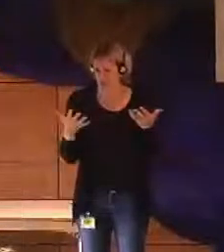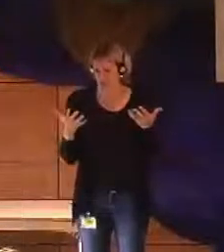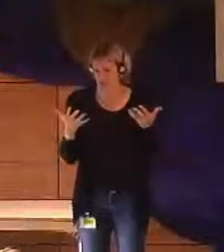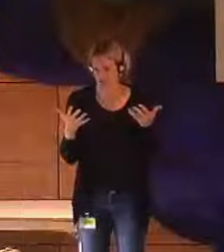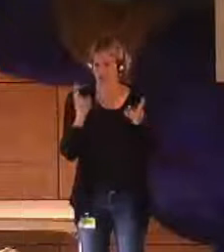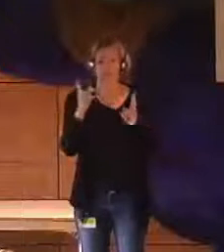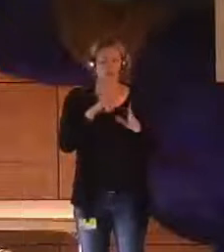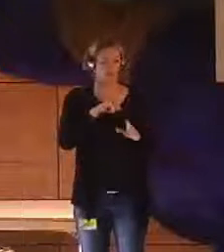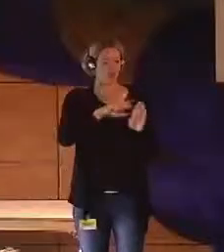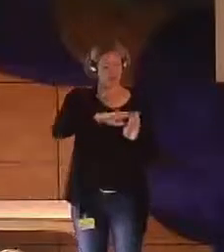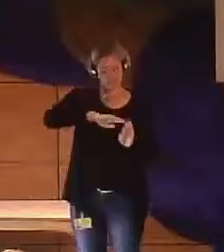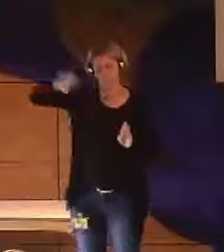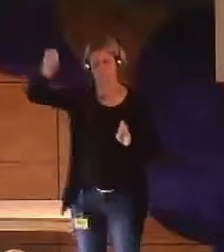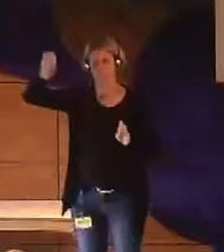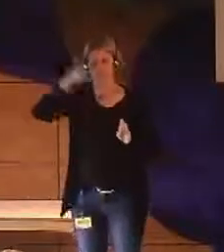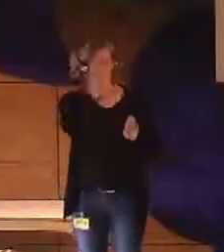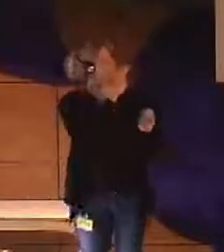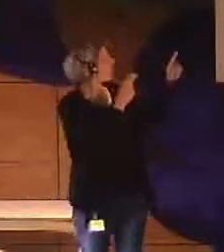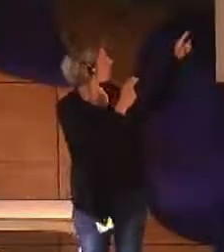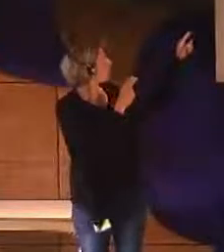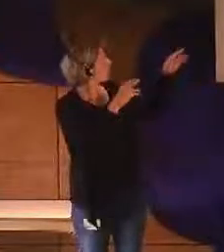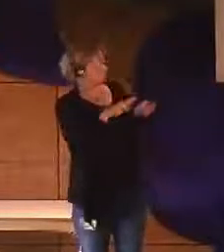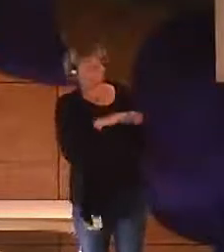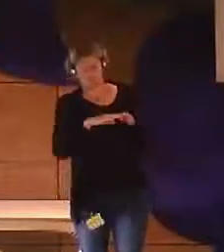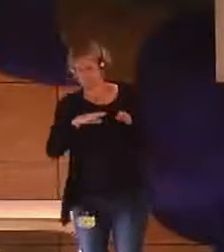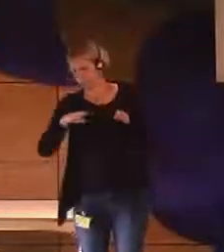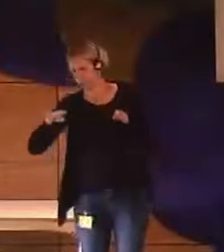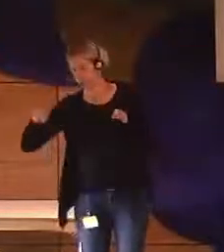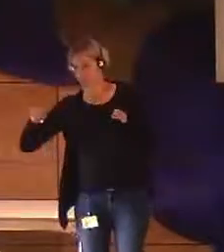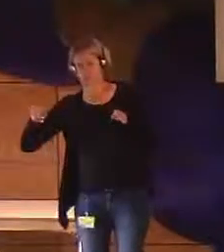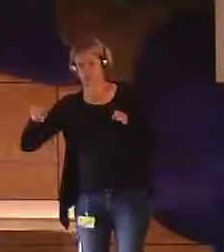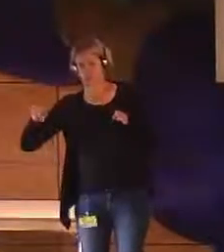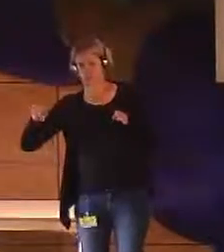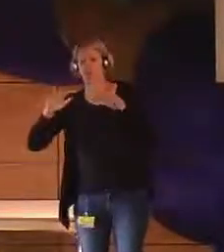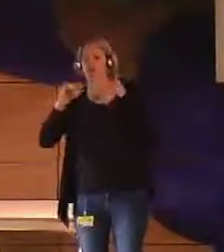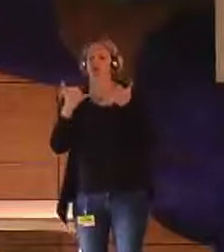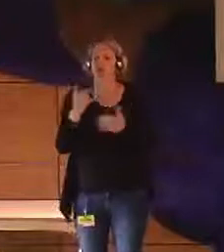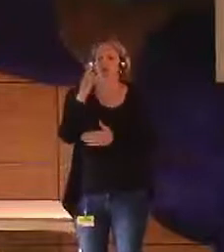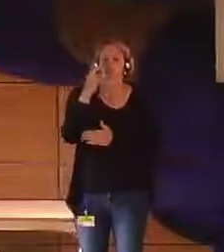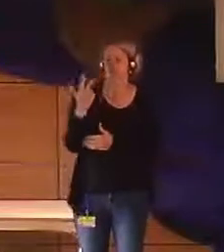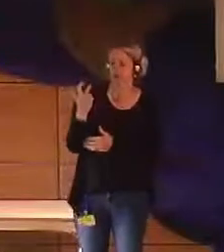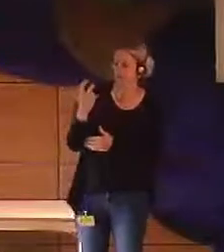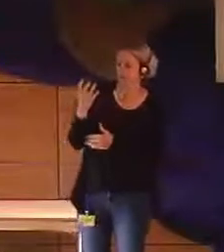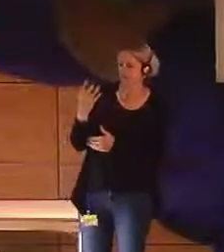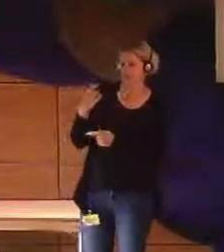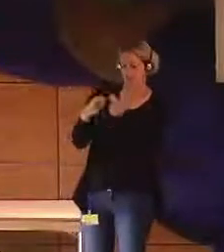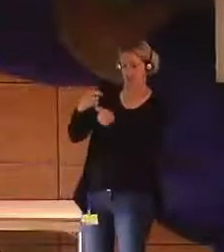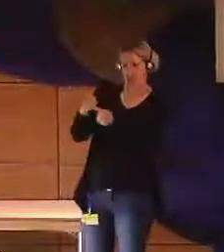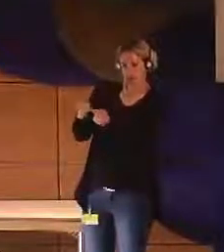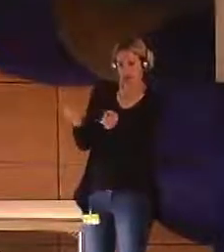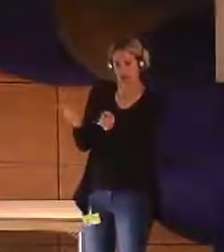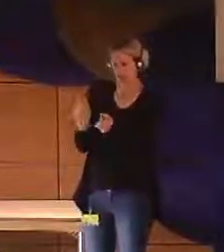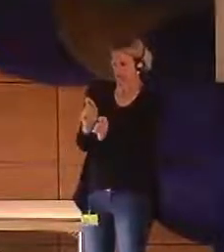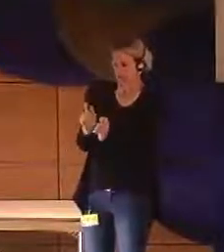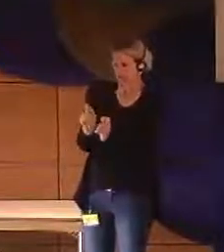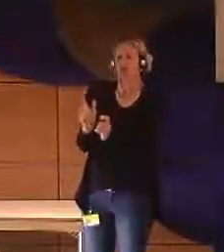pretty flat. And actually what's interesting, we've now done 30 or 40. What's interesting is the ones that show a response, so the